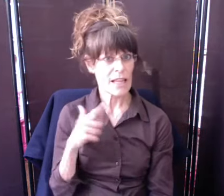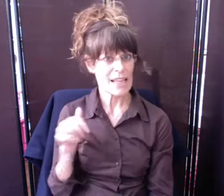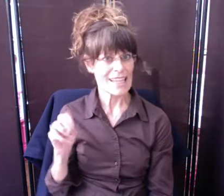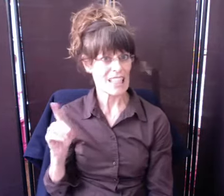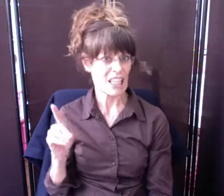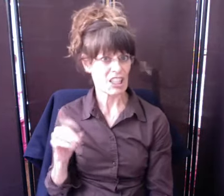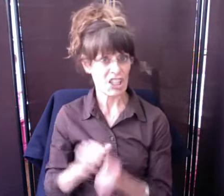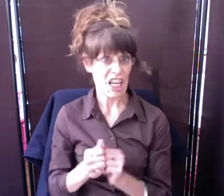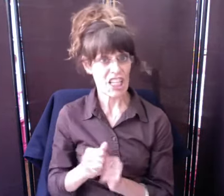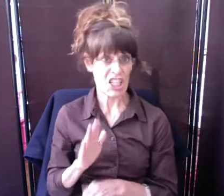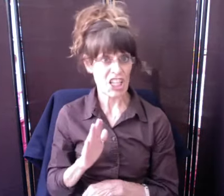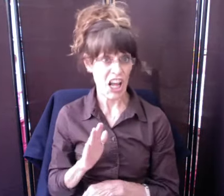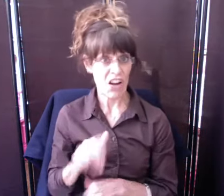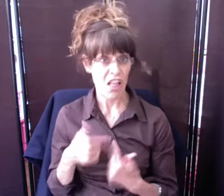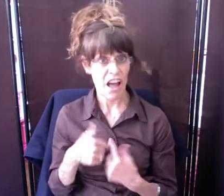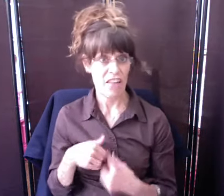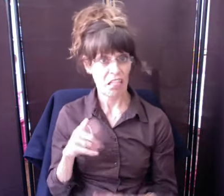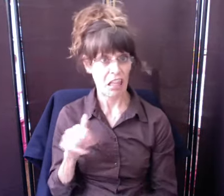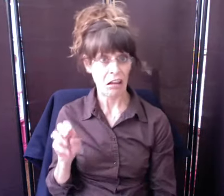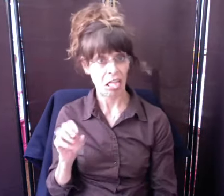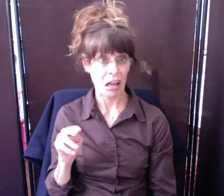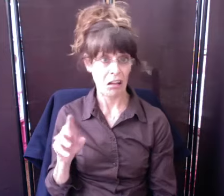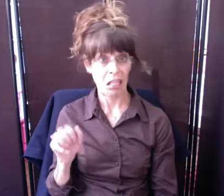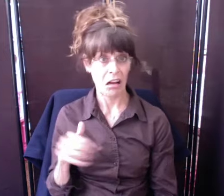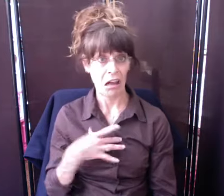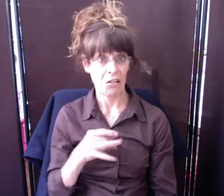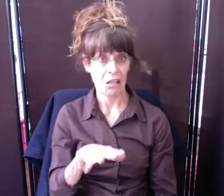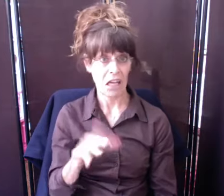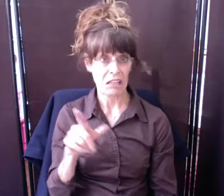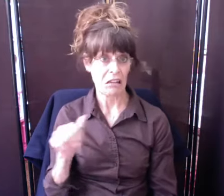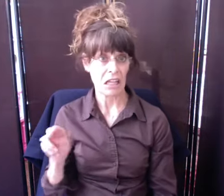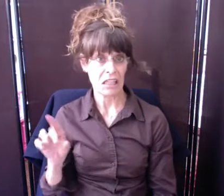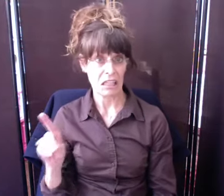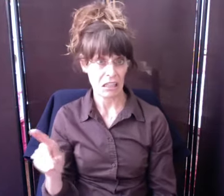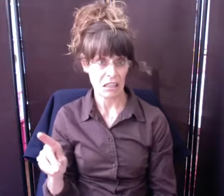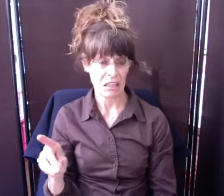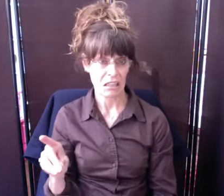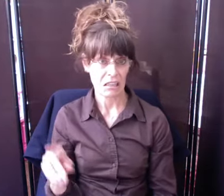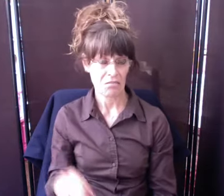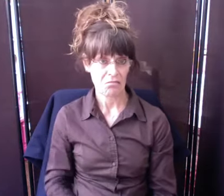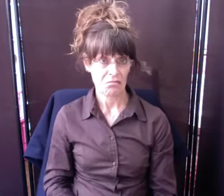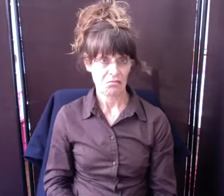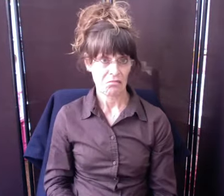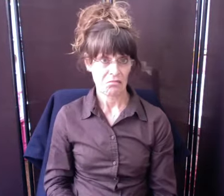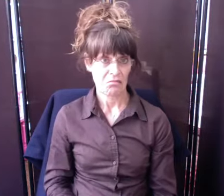Linda. And I'm like, I don't like Linda. I've known Linda my whole sobriety. I'm like, she is not a program of attraction for